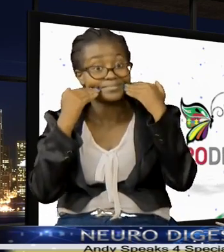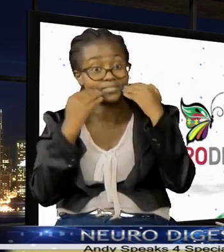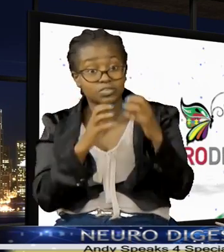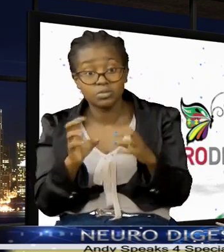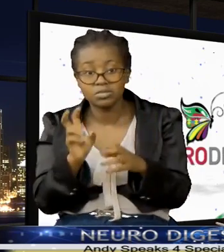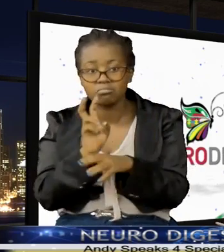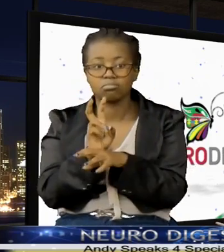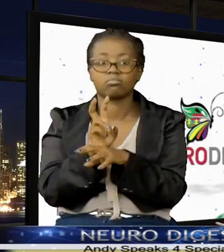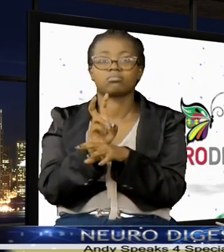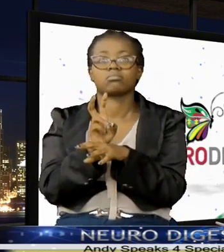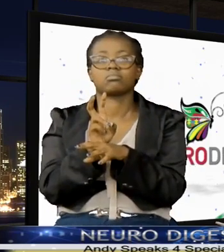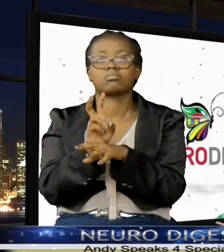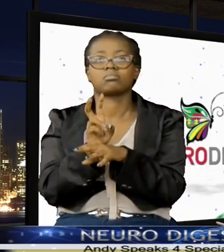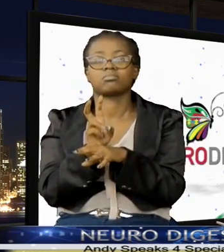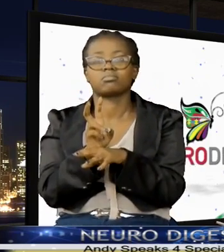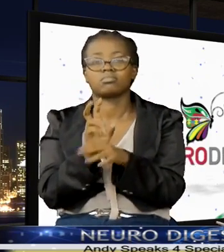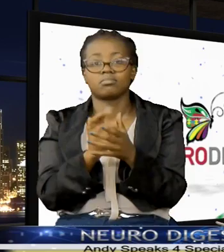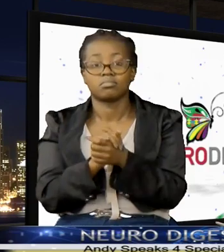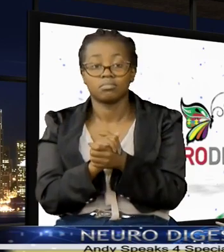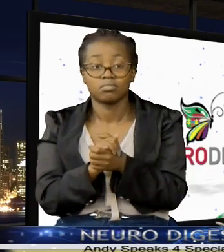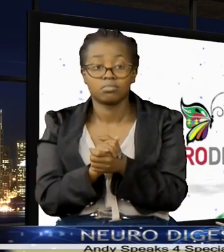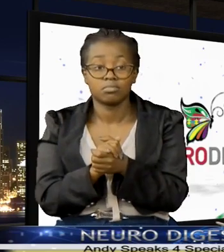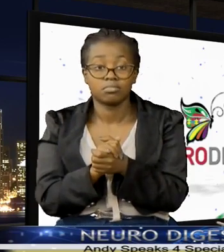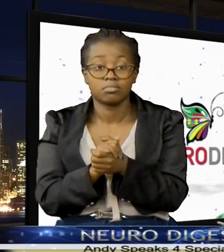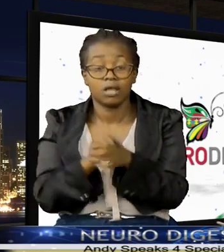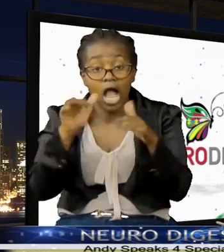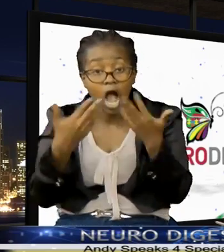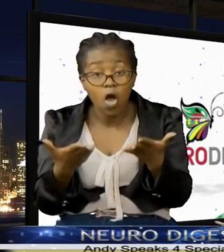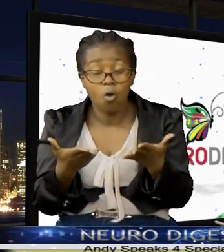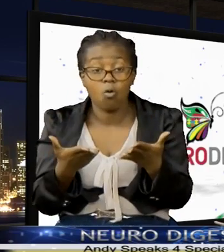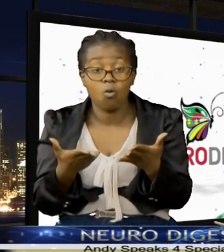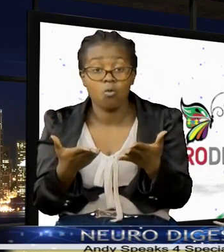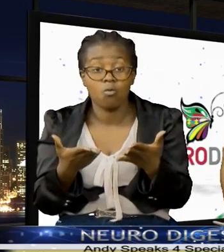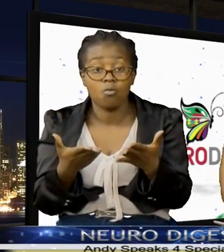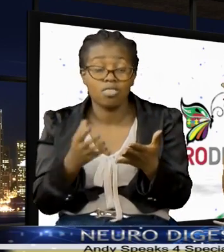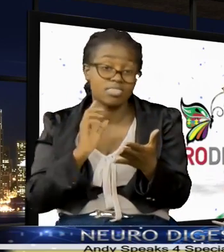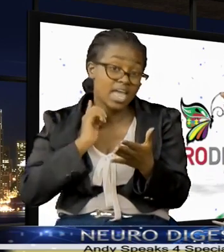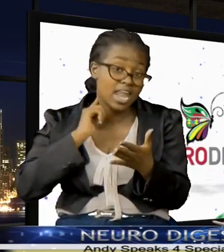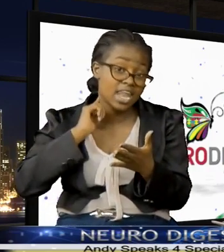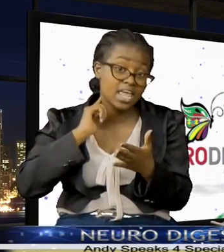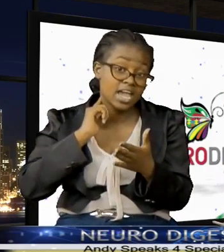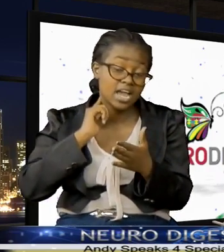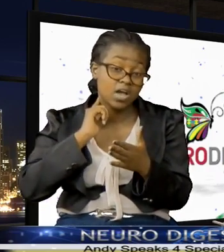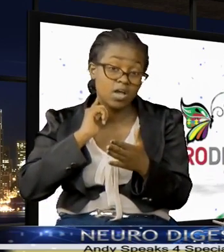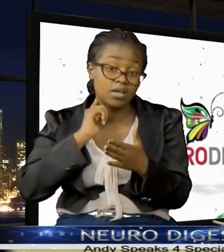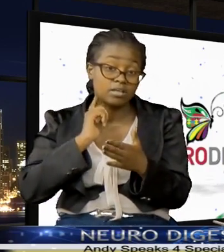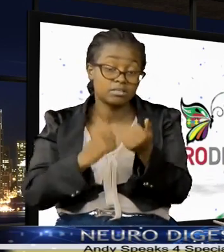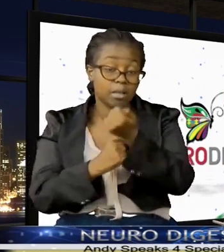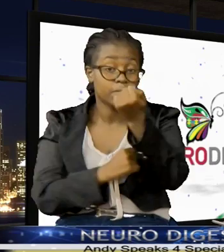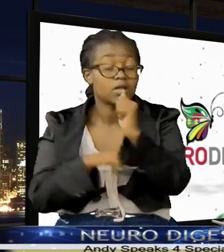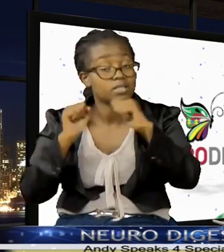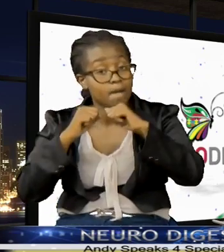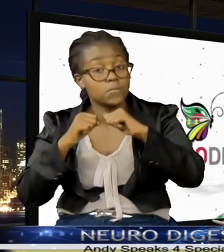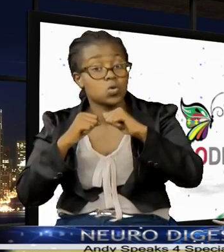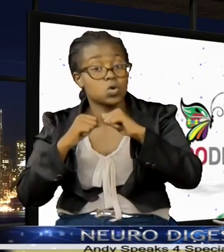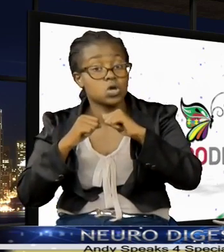they stare at you blankly? Are they least bothered? How is the neck development, the neck support of your child? Are they able